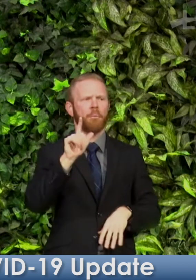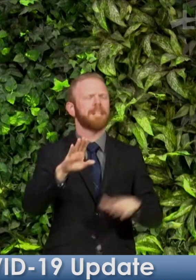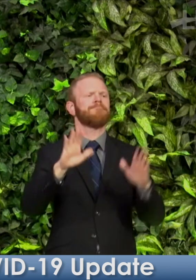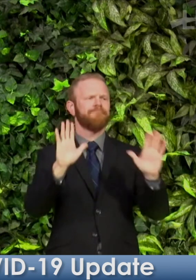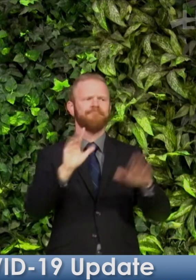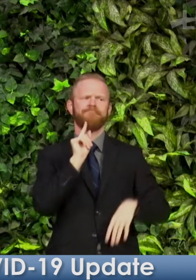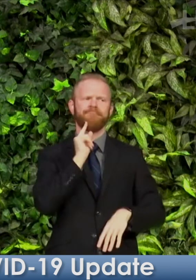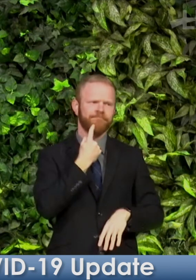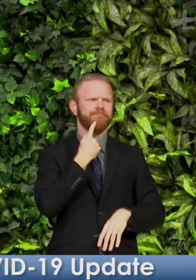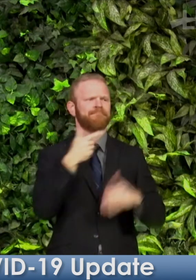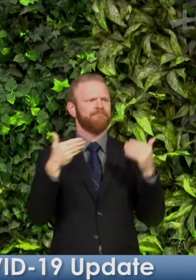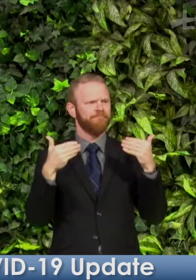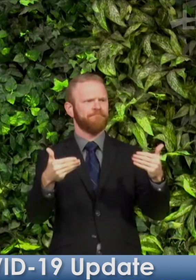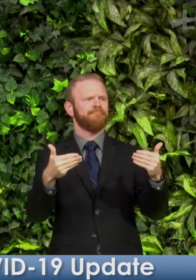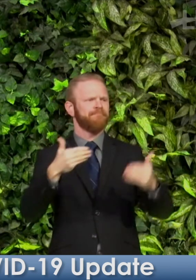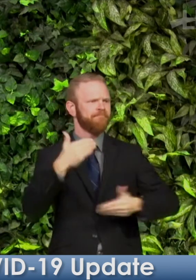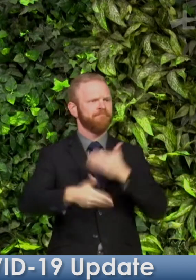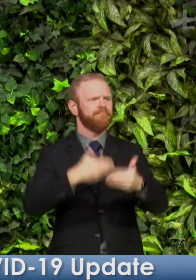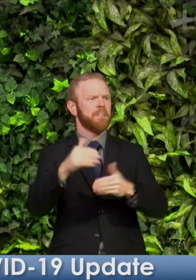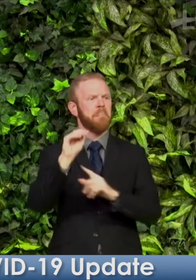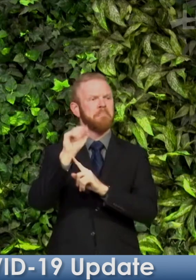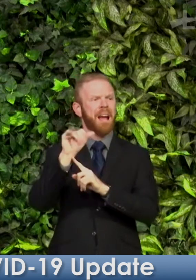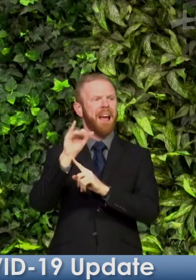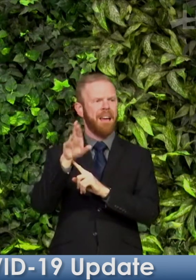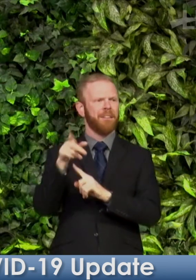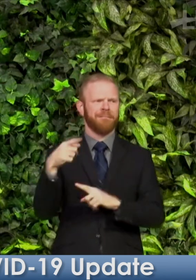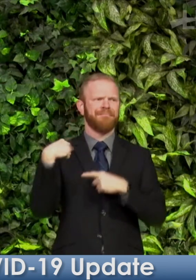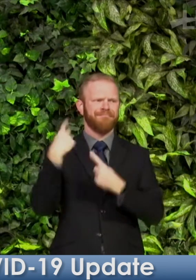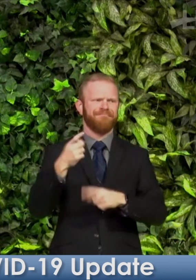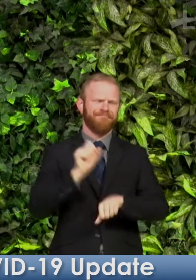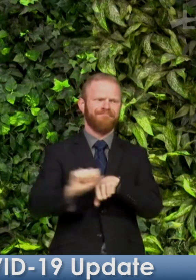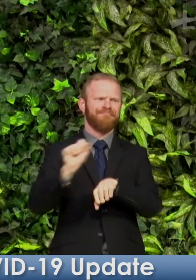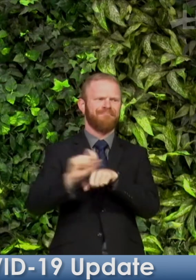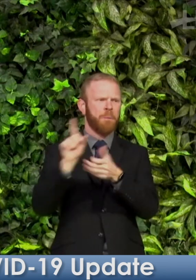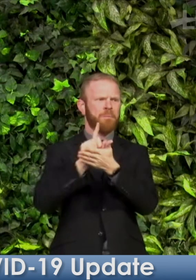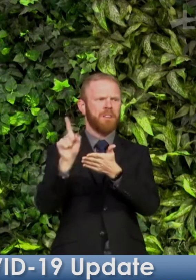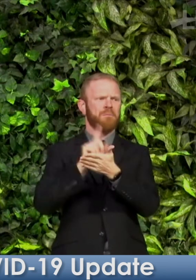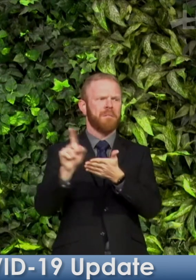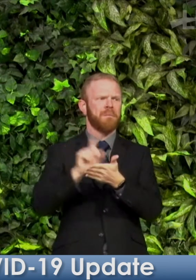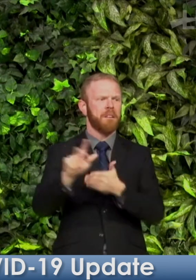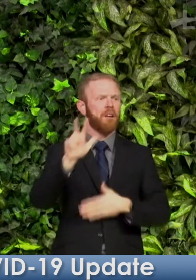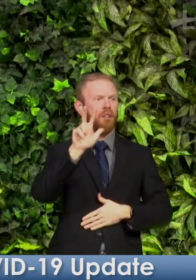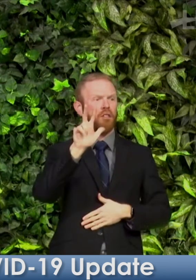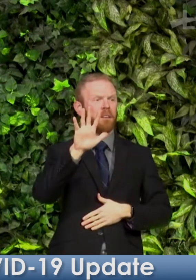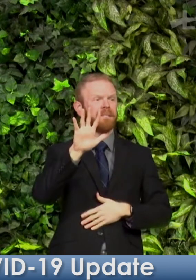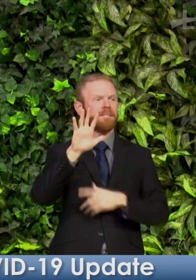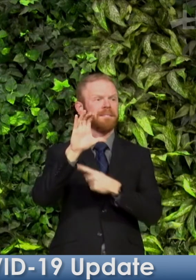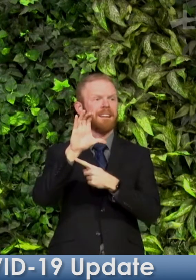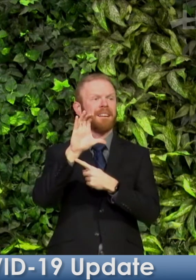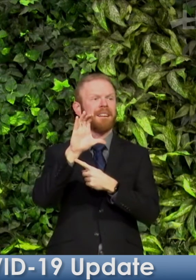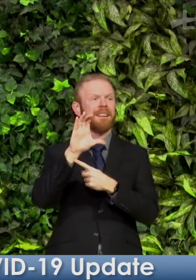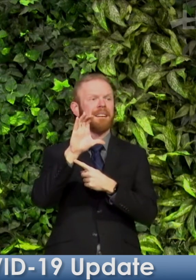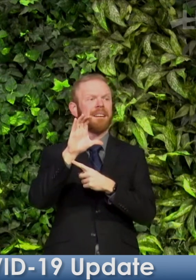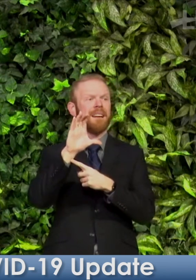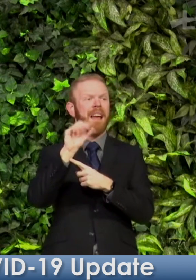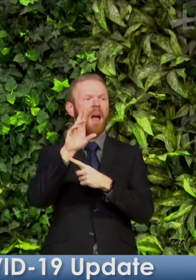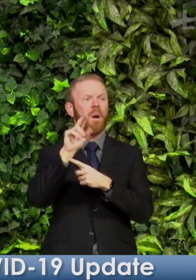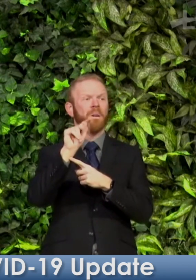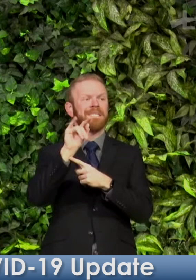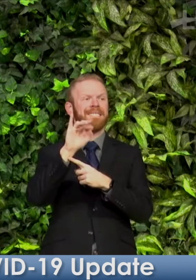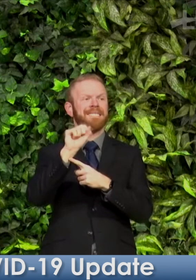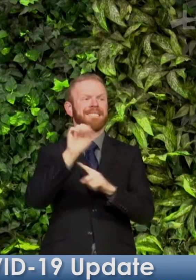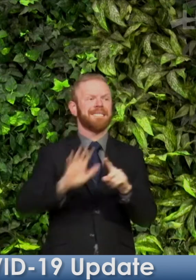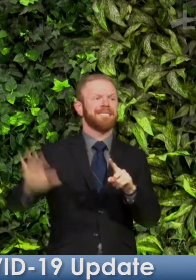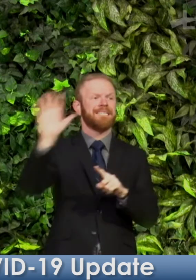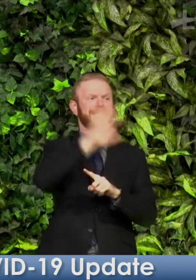weeks. 35 counties have been for weeks now administering doses of vaccines to teachers, but